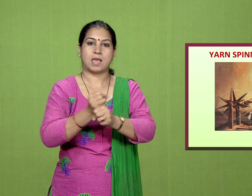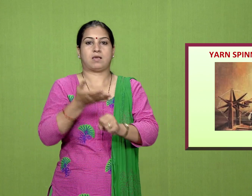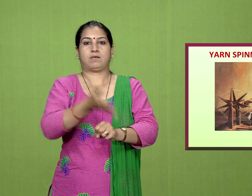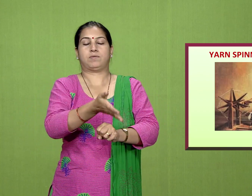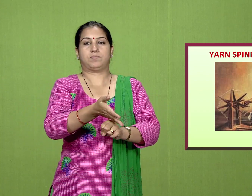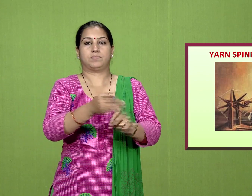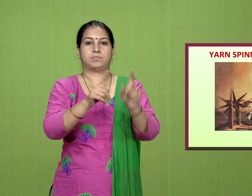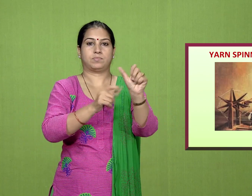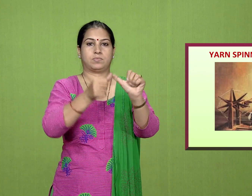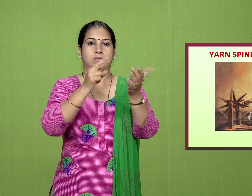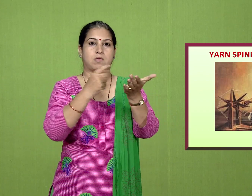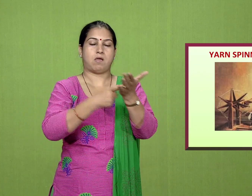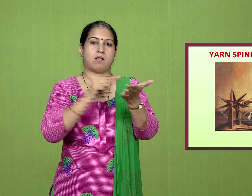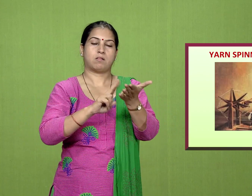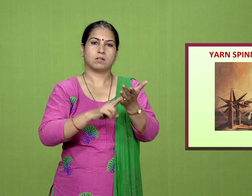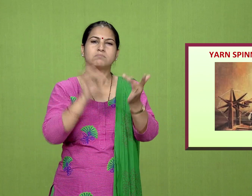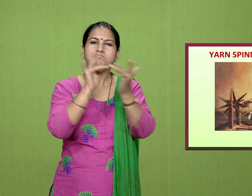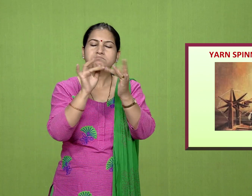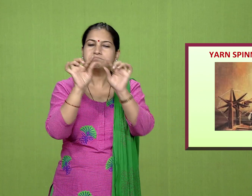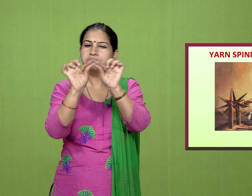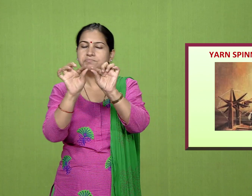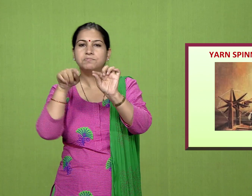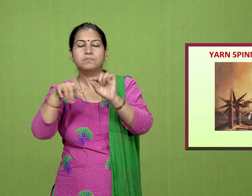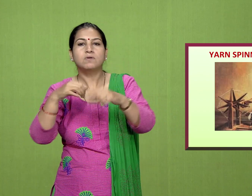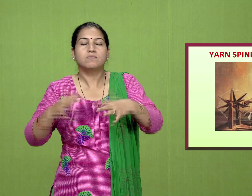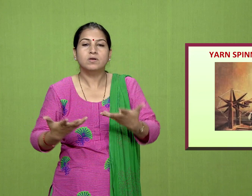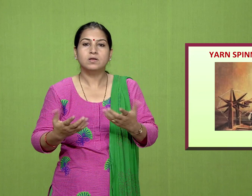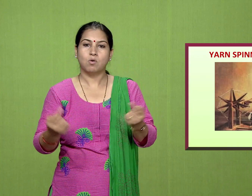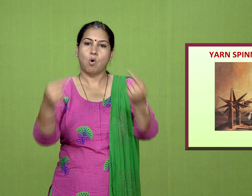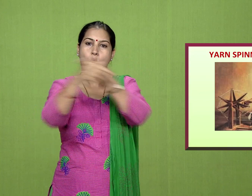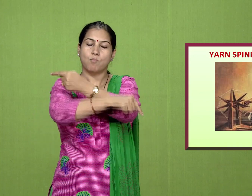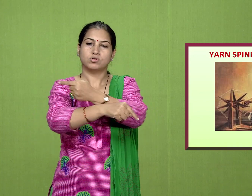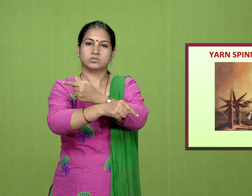Medium thickness yarns are used for making opposite items,